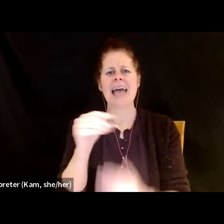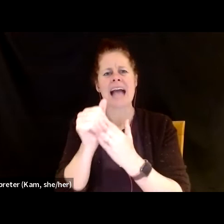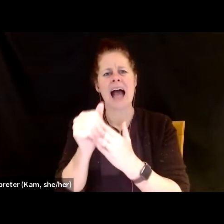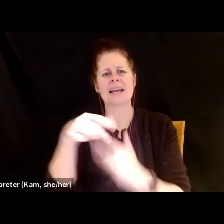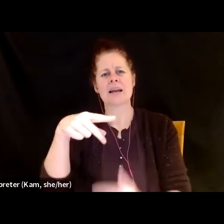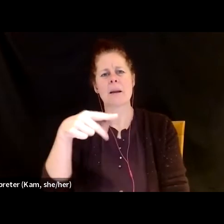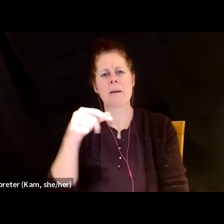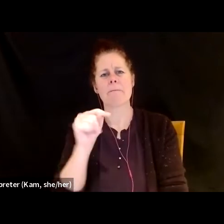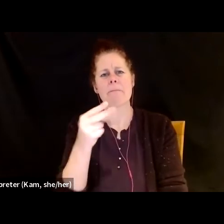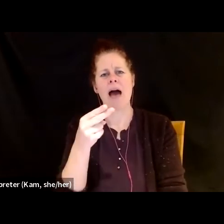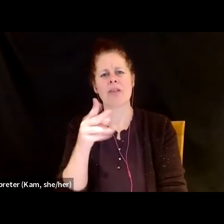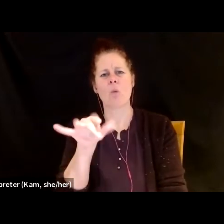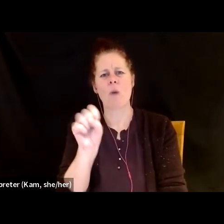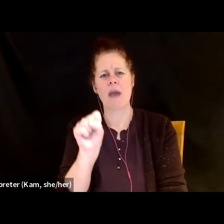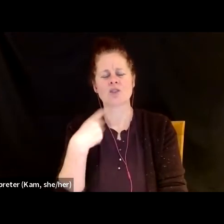transform.